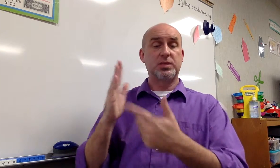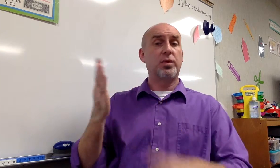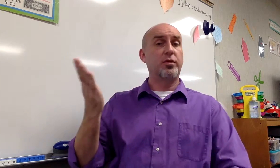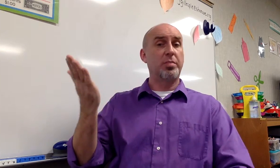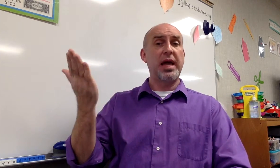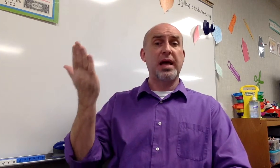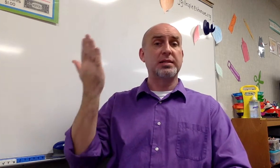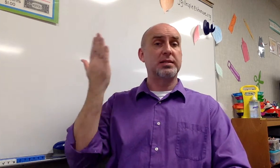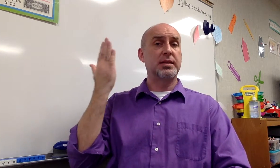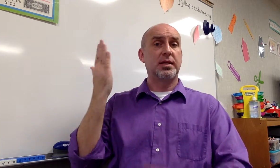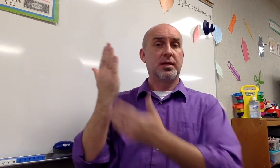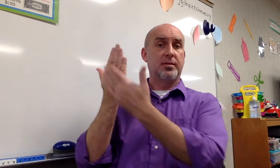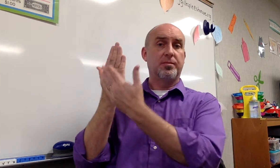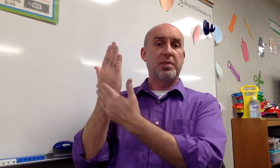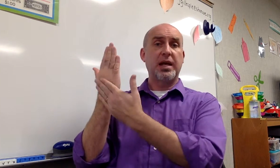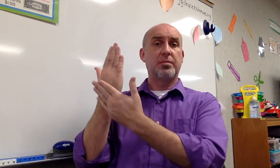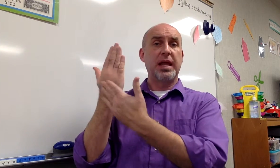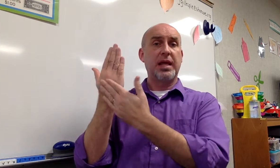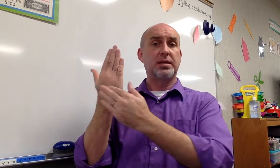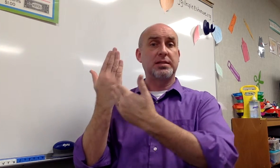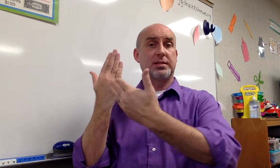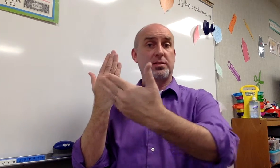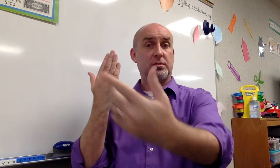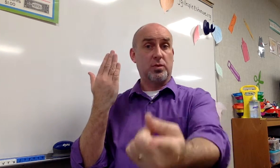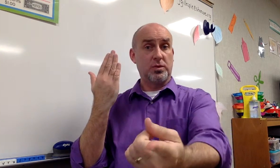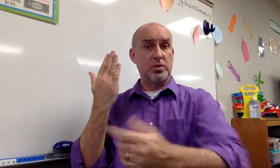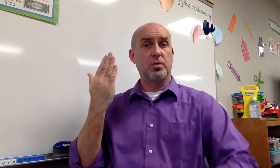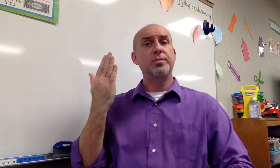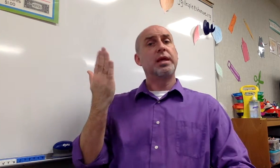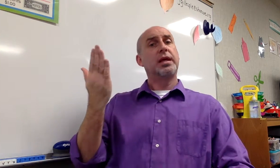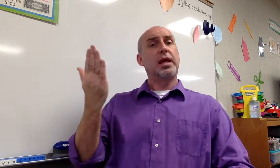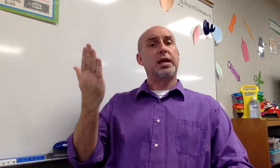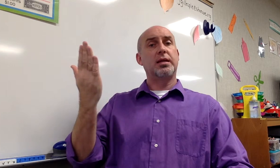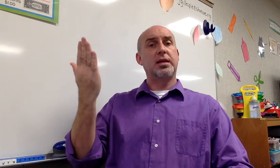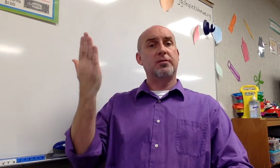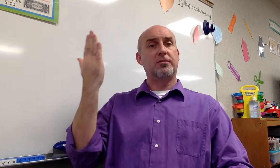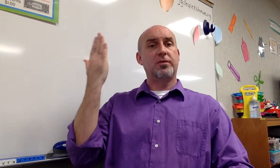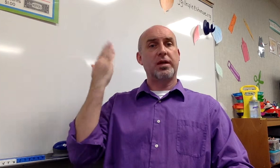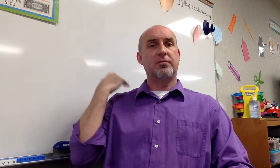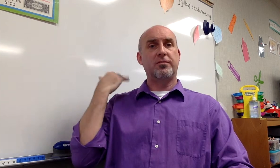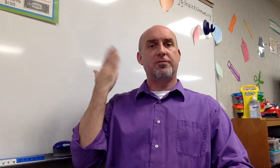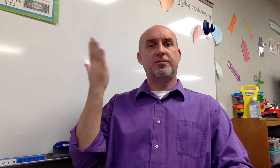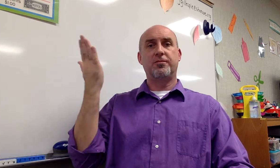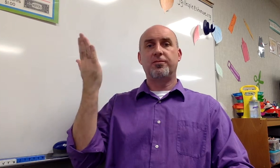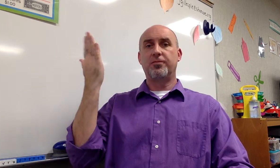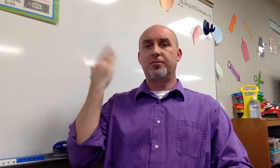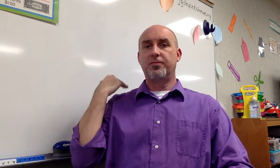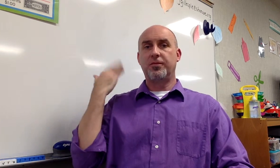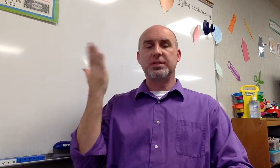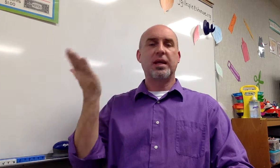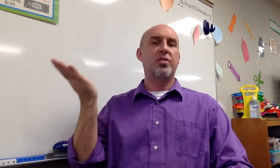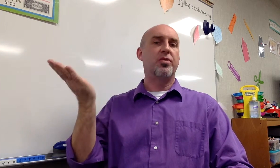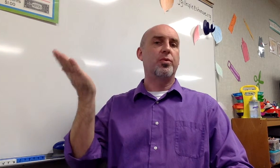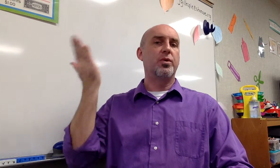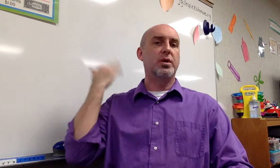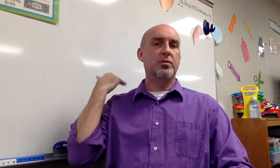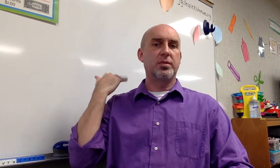one for past, back of my hand is towards you, and it kind of, it's like I throw it over my